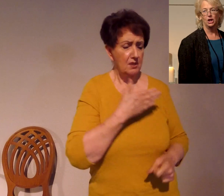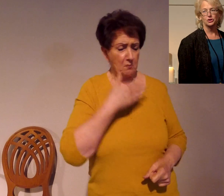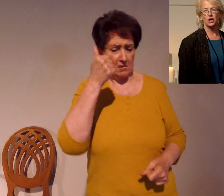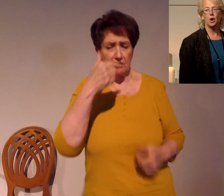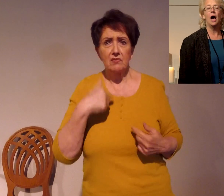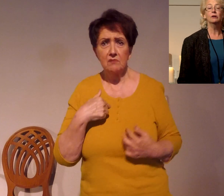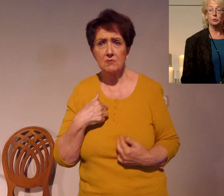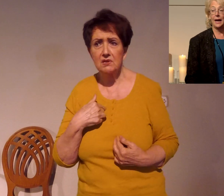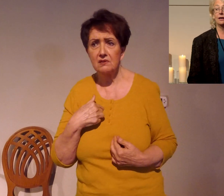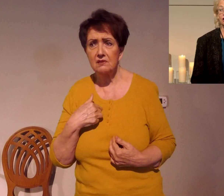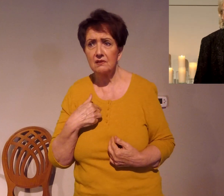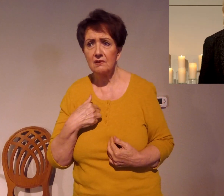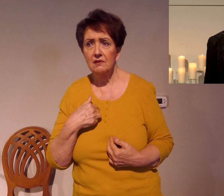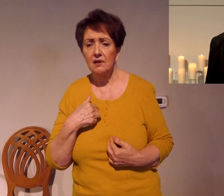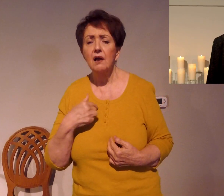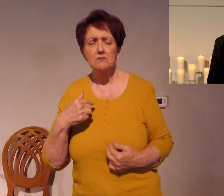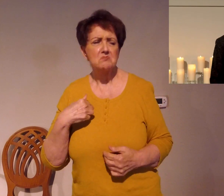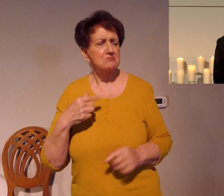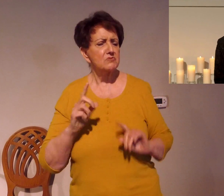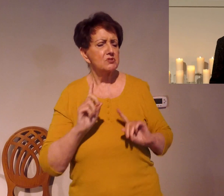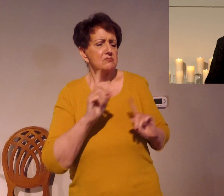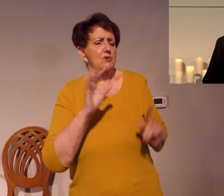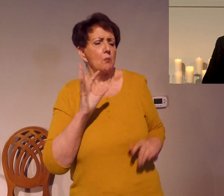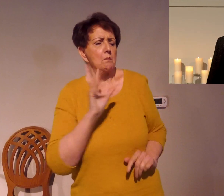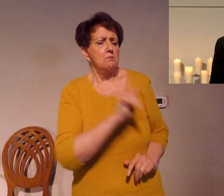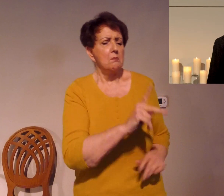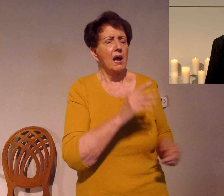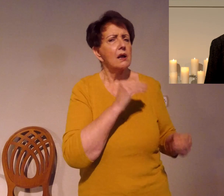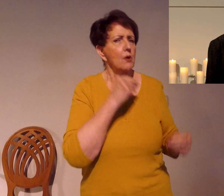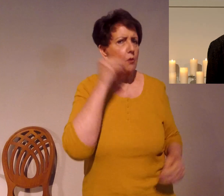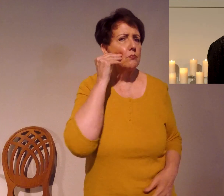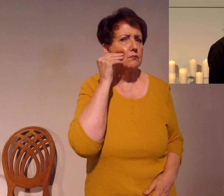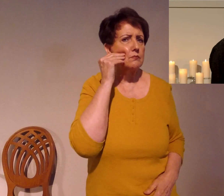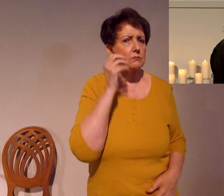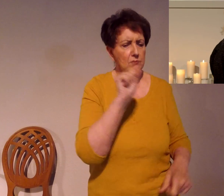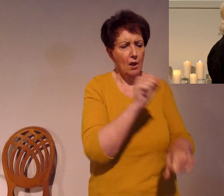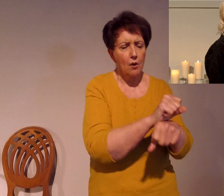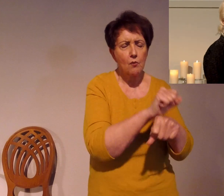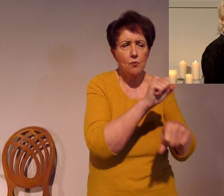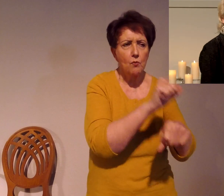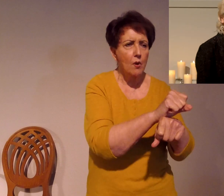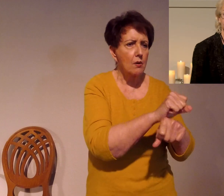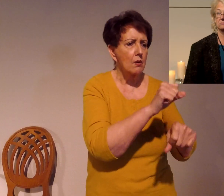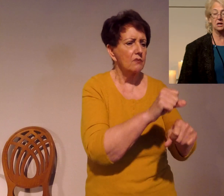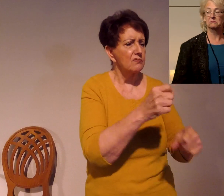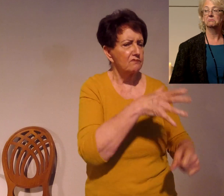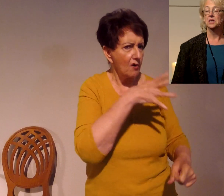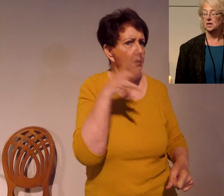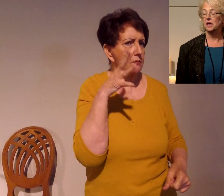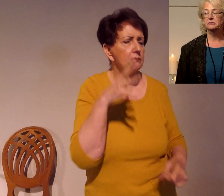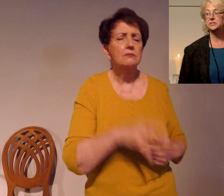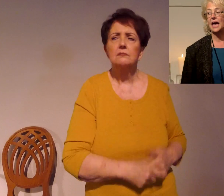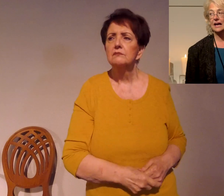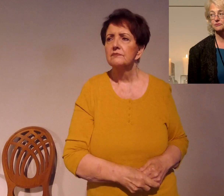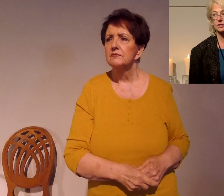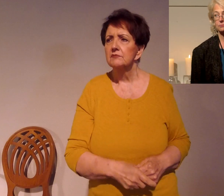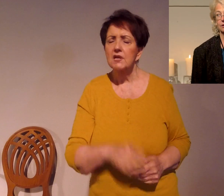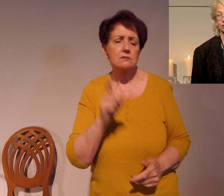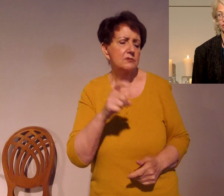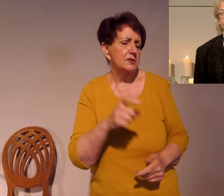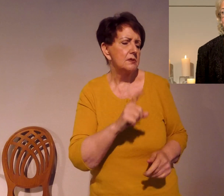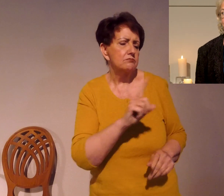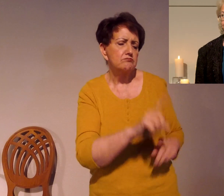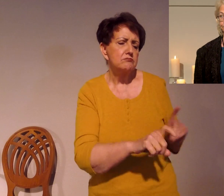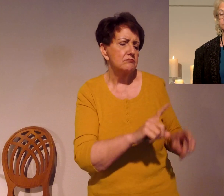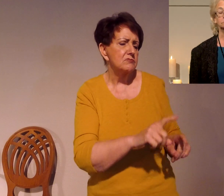am. So I'll go back home and I'll just work on my dad's estate. I don't need to ask for any